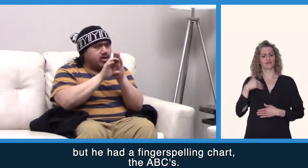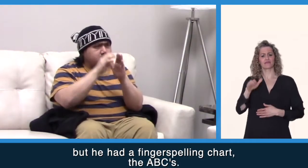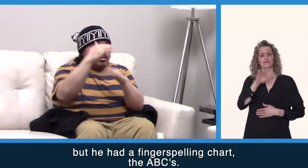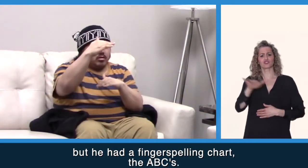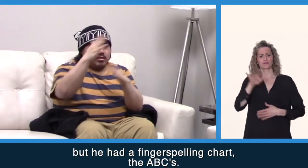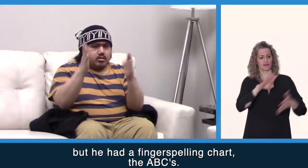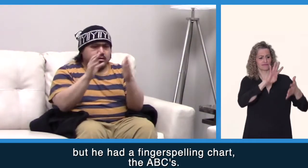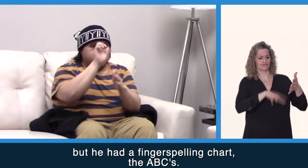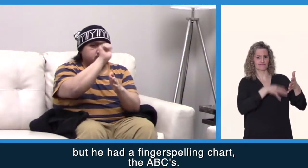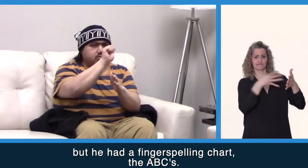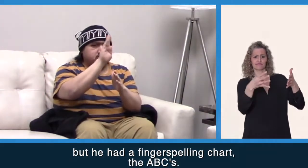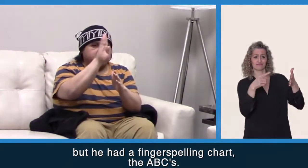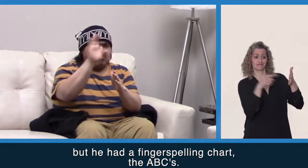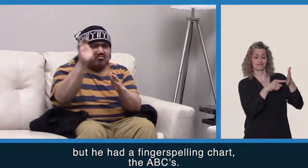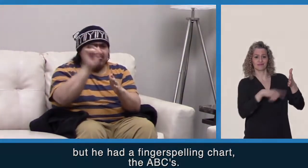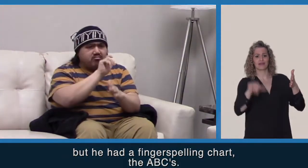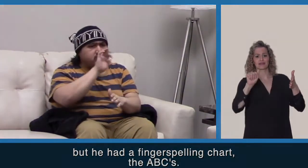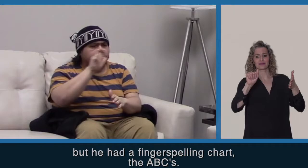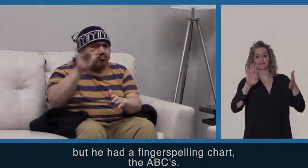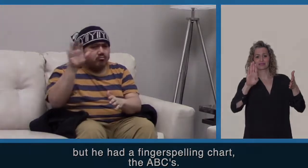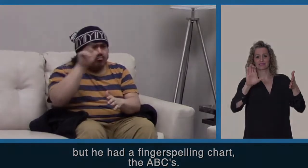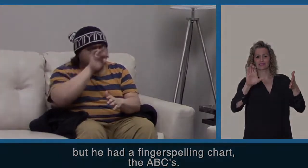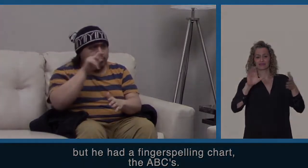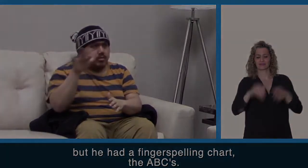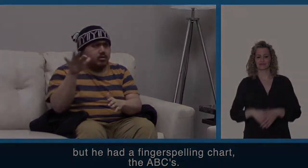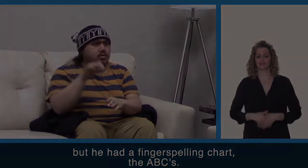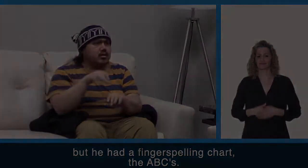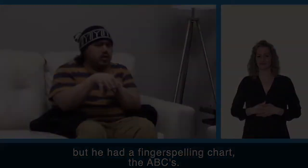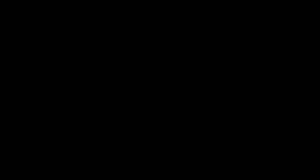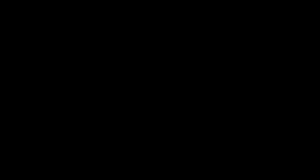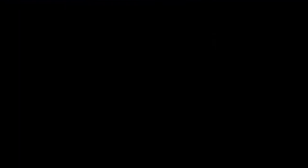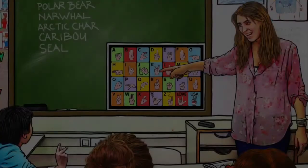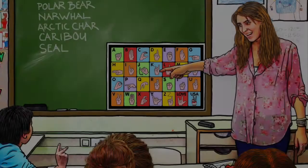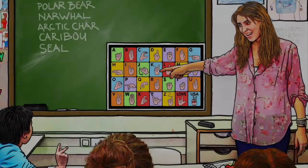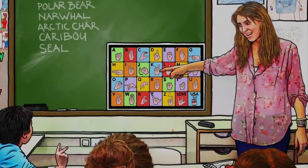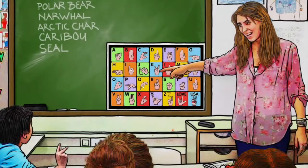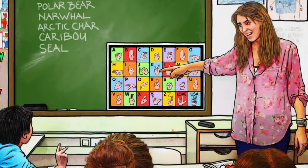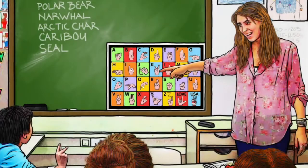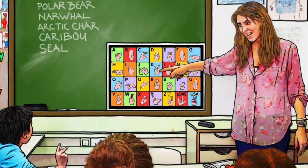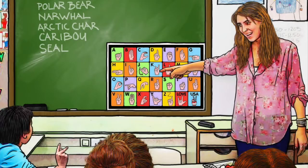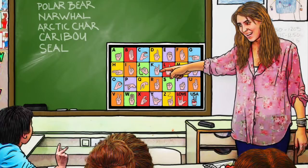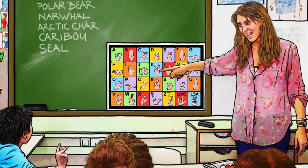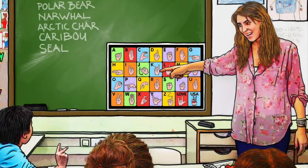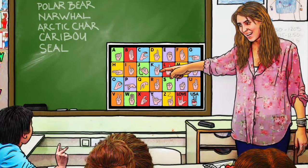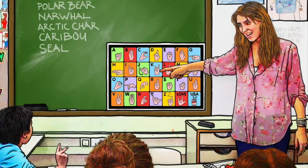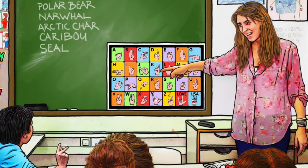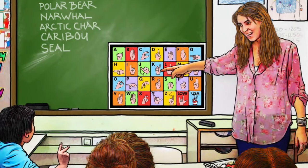finger spelling chart, the ABCs in finger spelling.